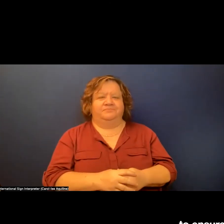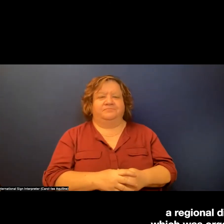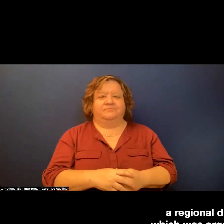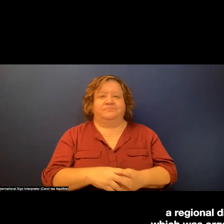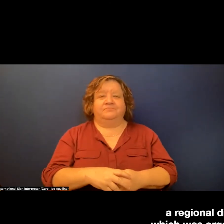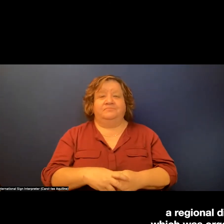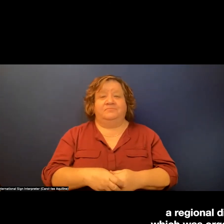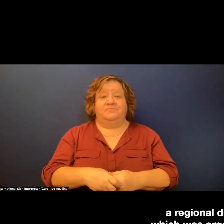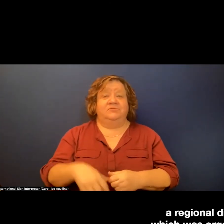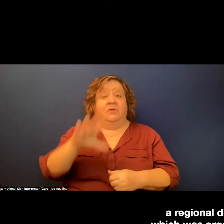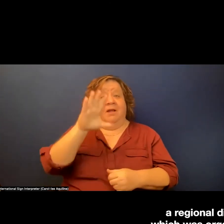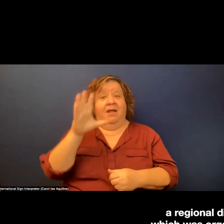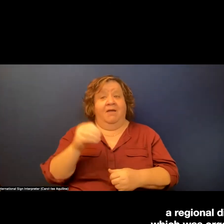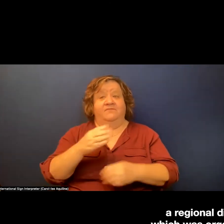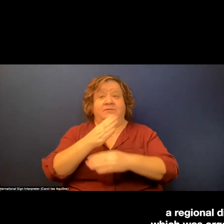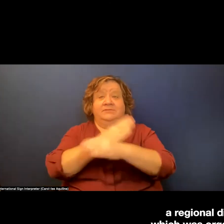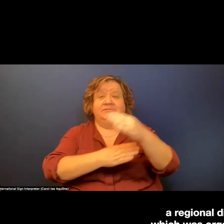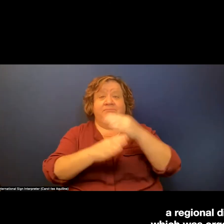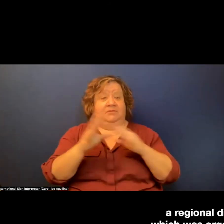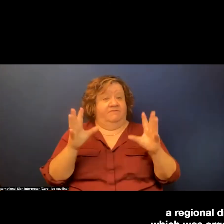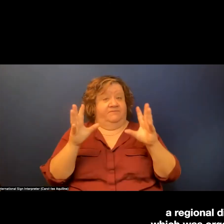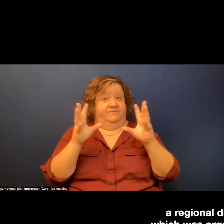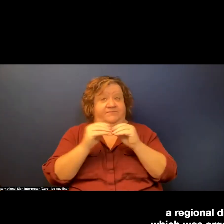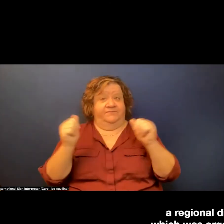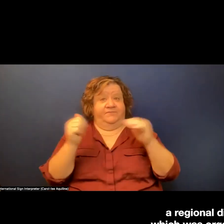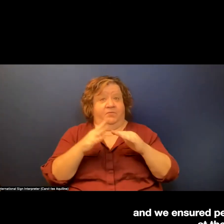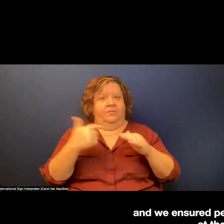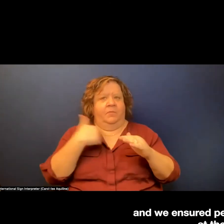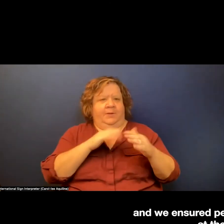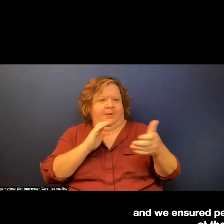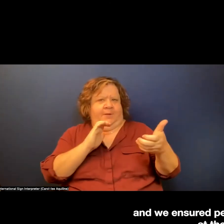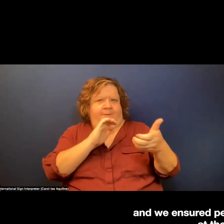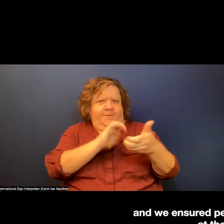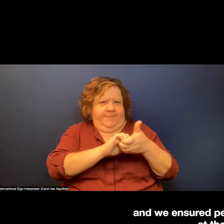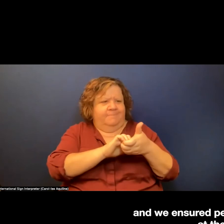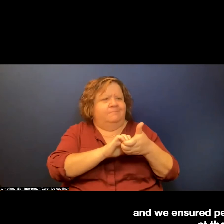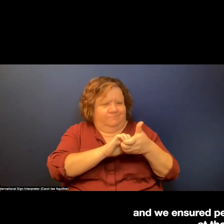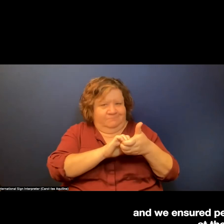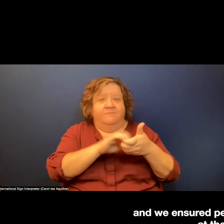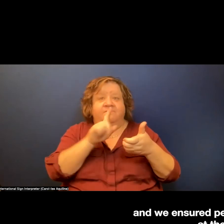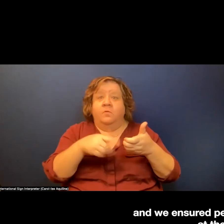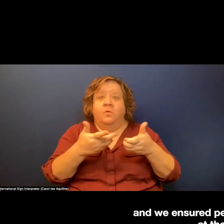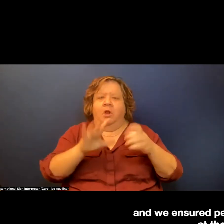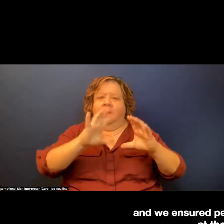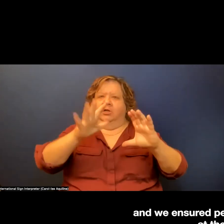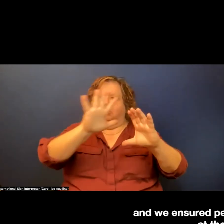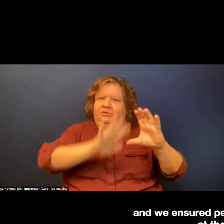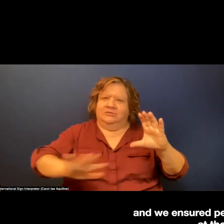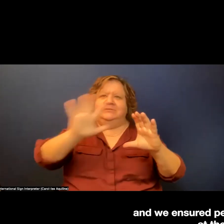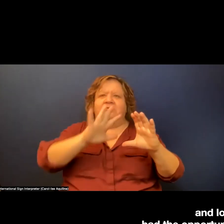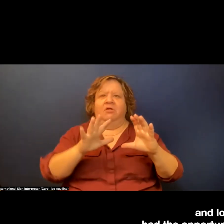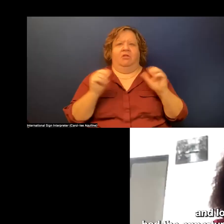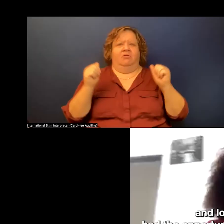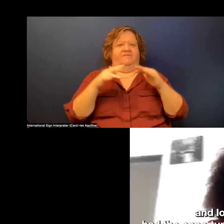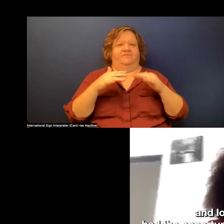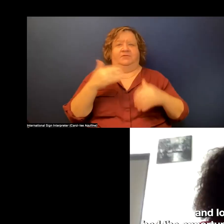is a regional disability summit, which was organized on the 14th, and we ensured persons with disabilities at